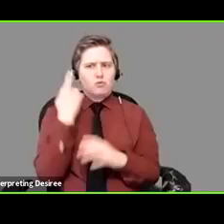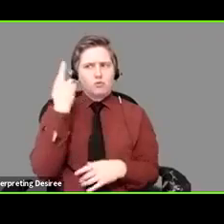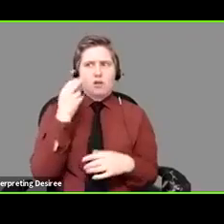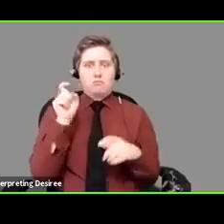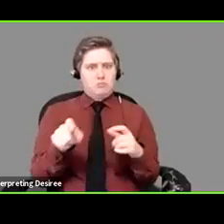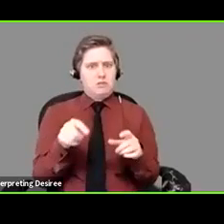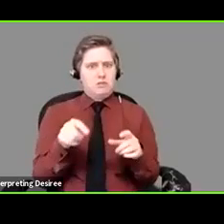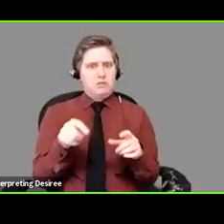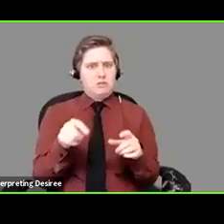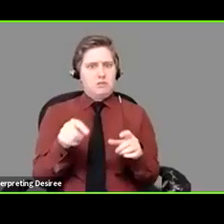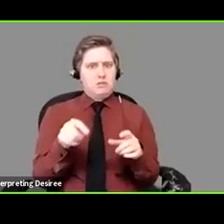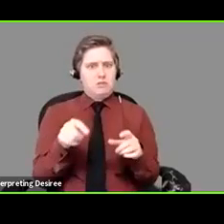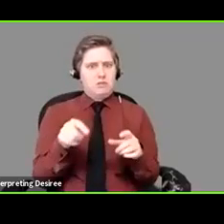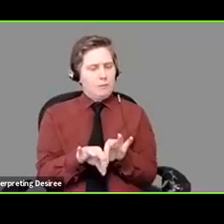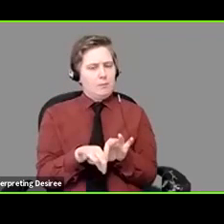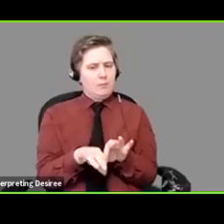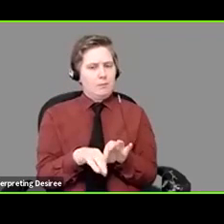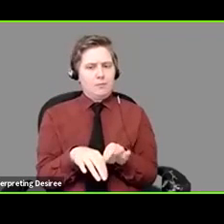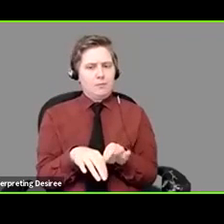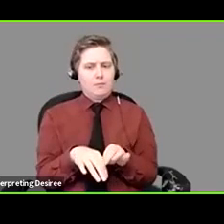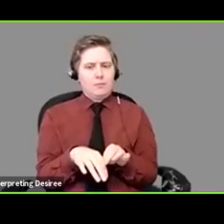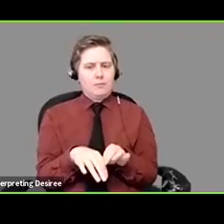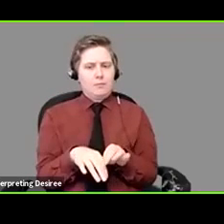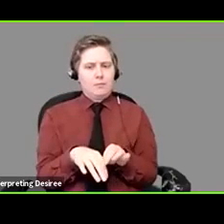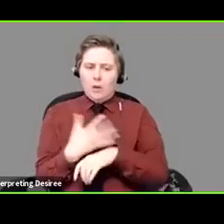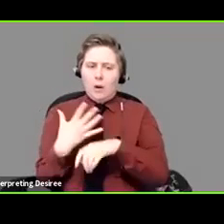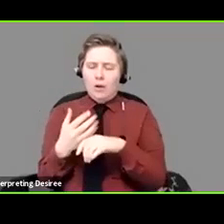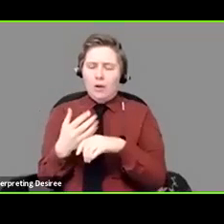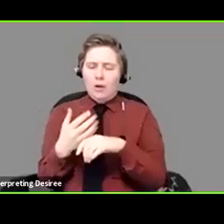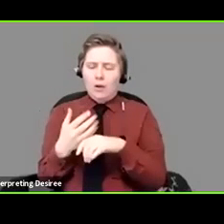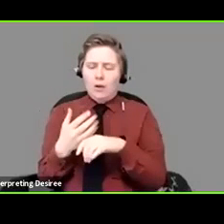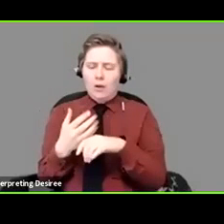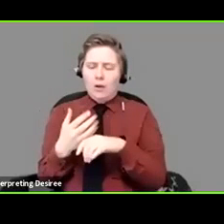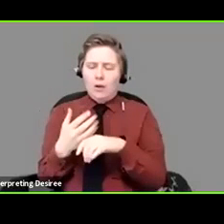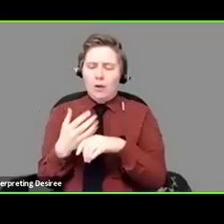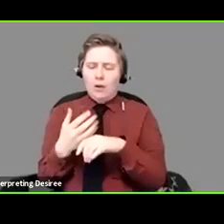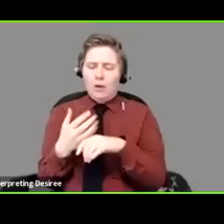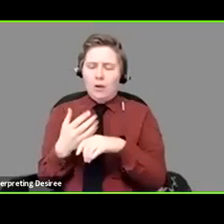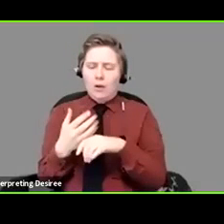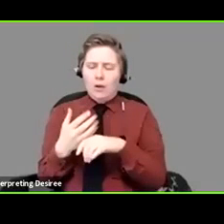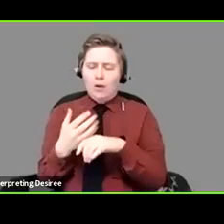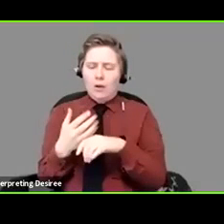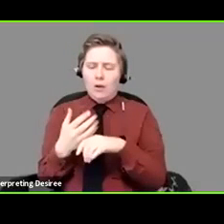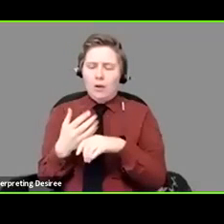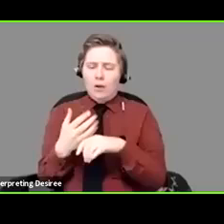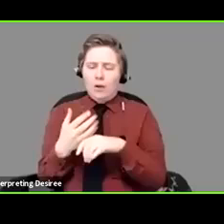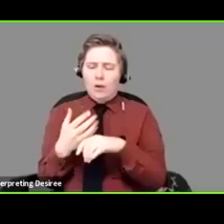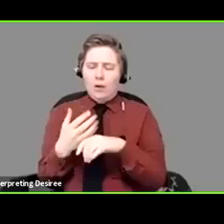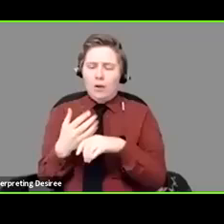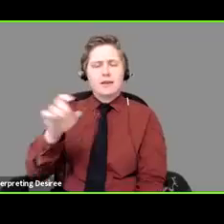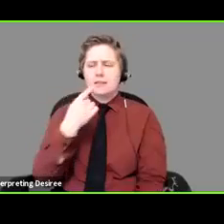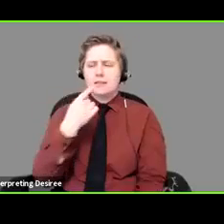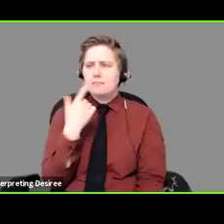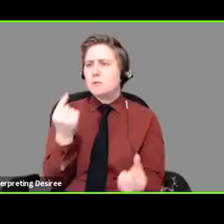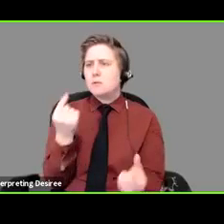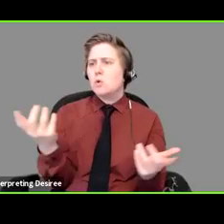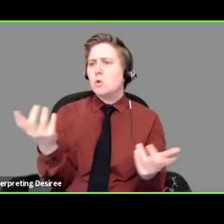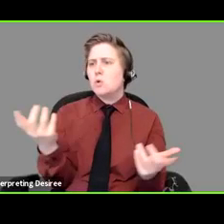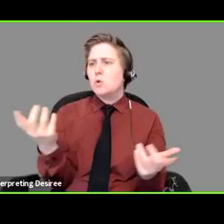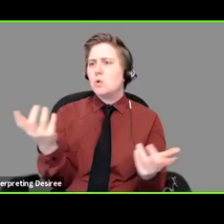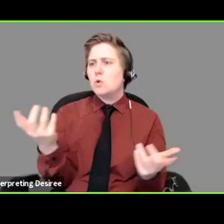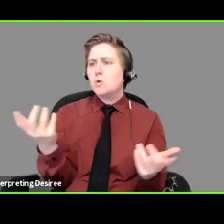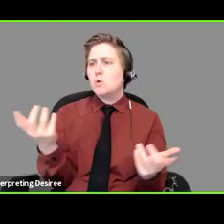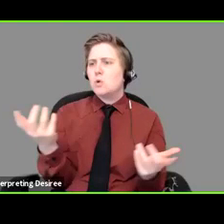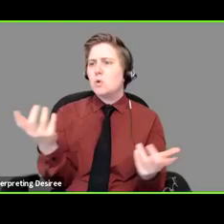tracing. Early on in the pandemic flu, I contacted Dr. Dake from the University of Toledo and said, what can we do to improve contact